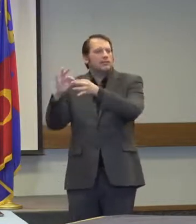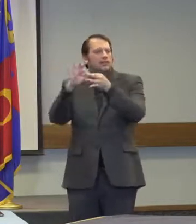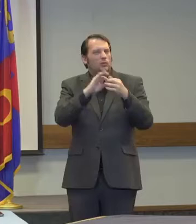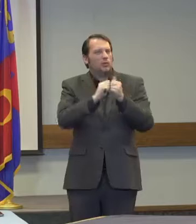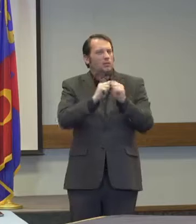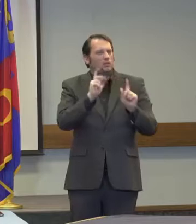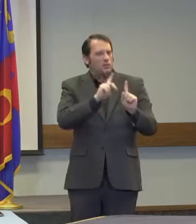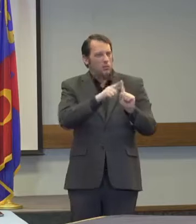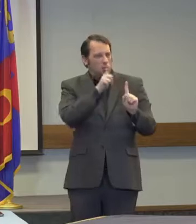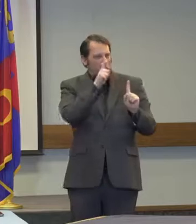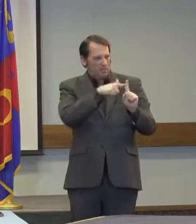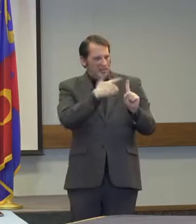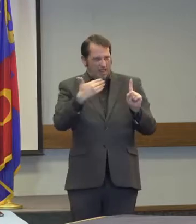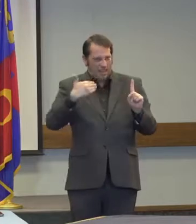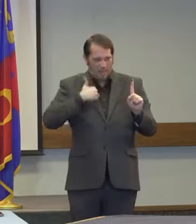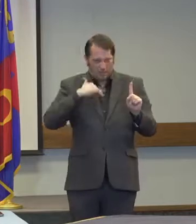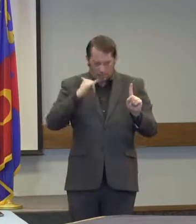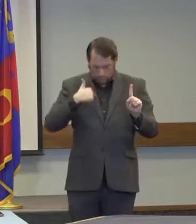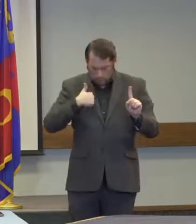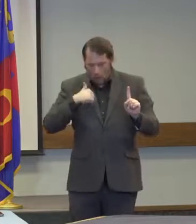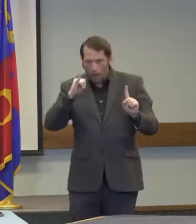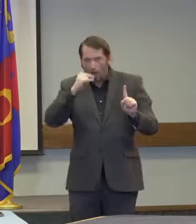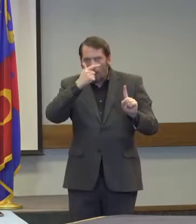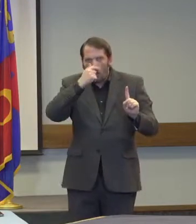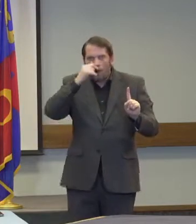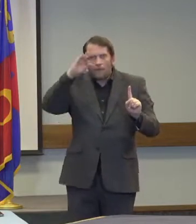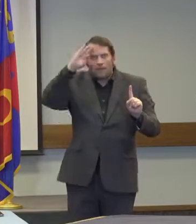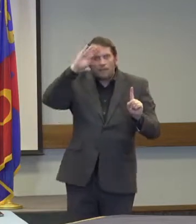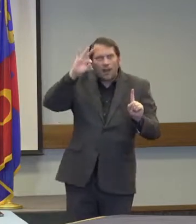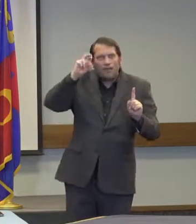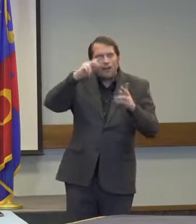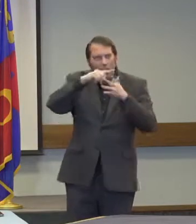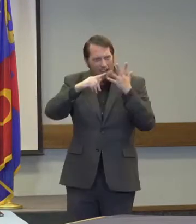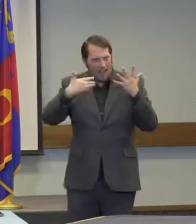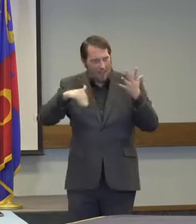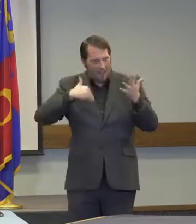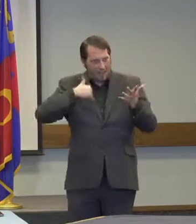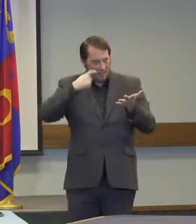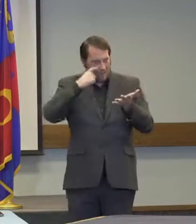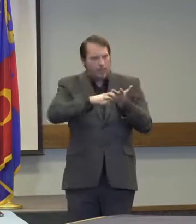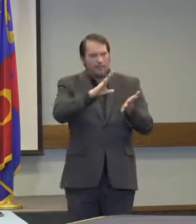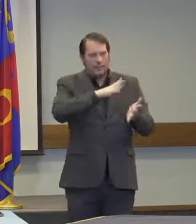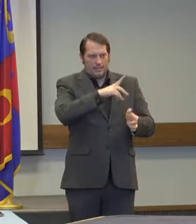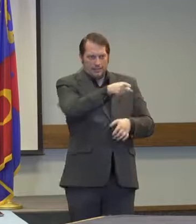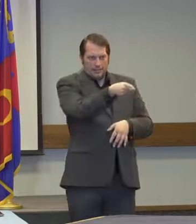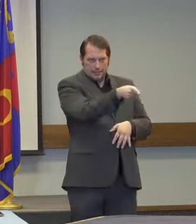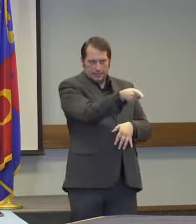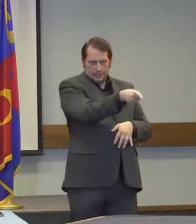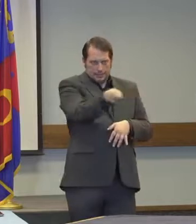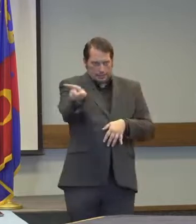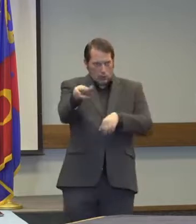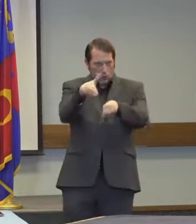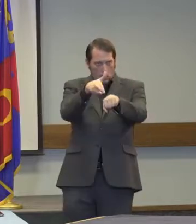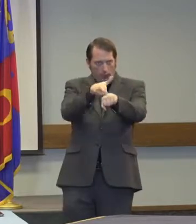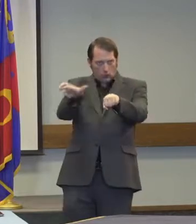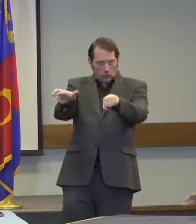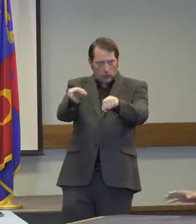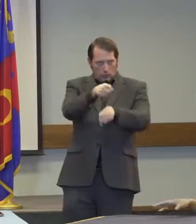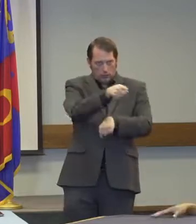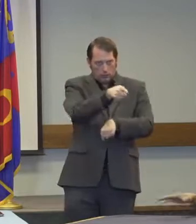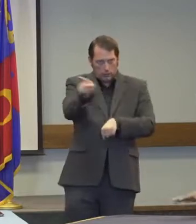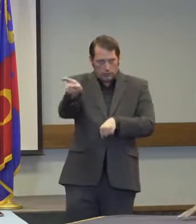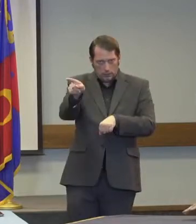and are receiving a referral. Testing is not on a first-come, first-served basis or a demand-only basis.